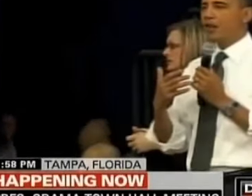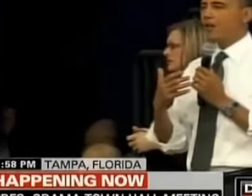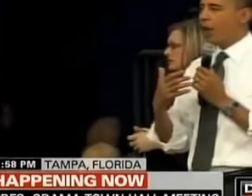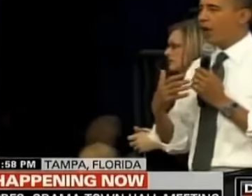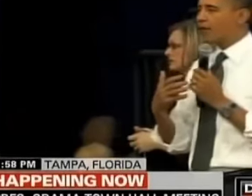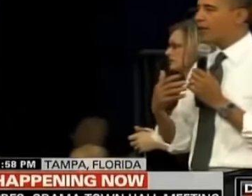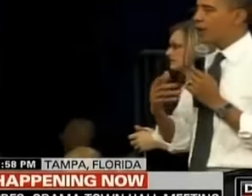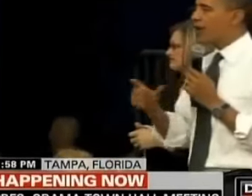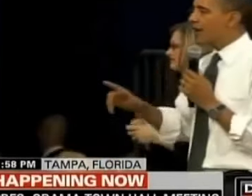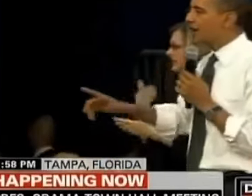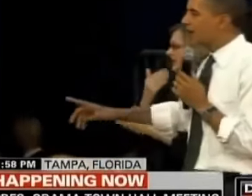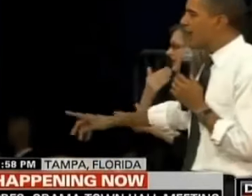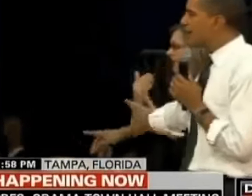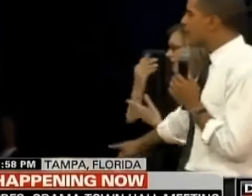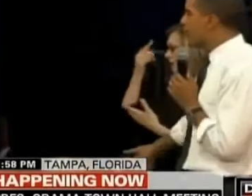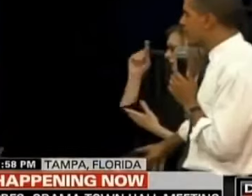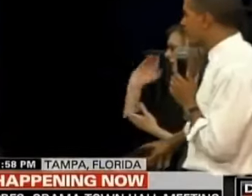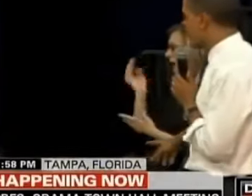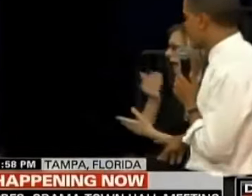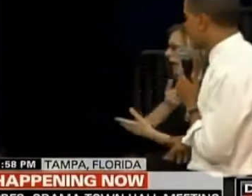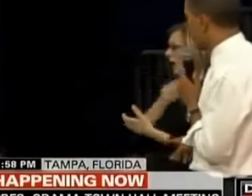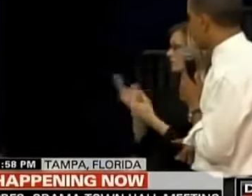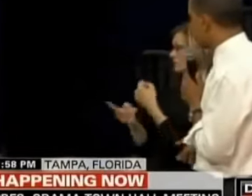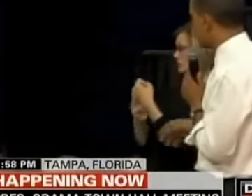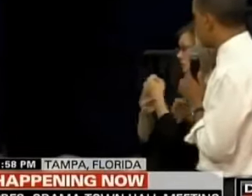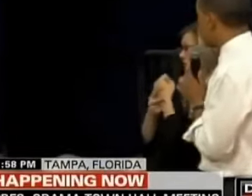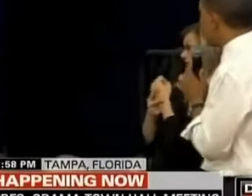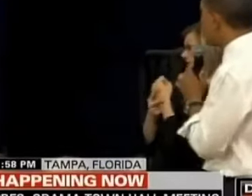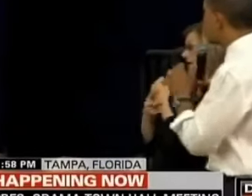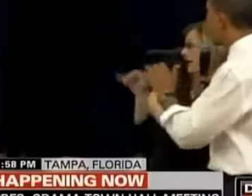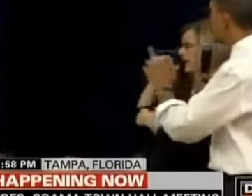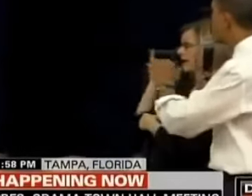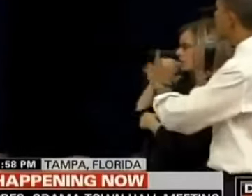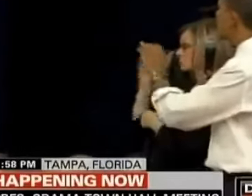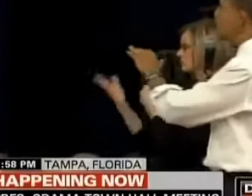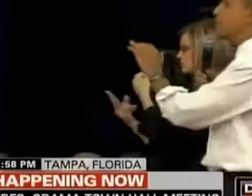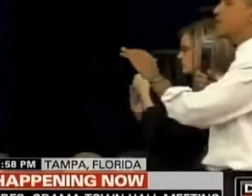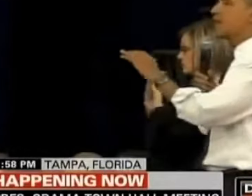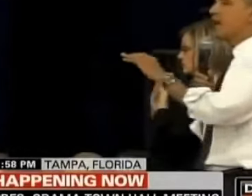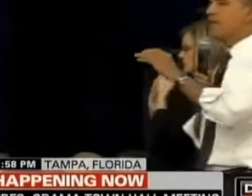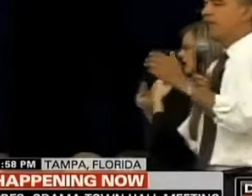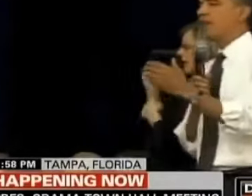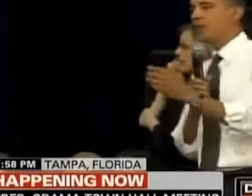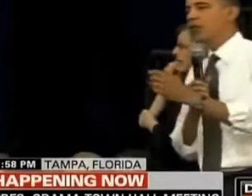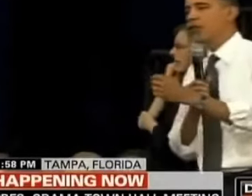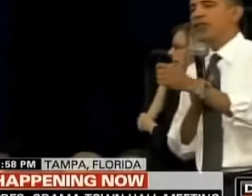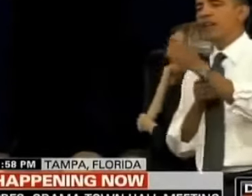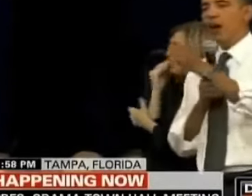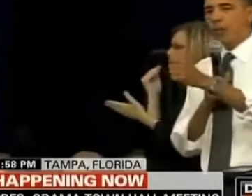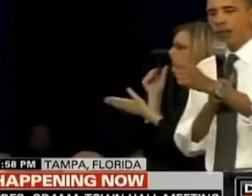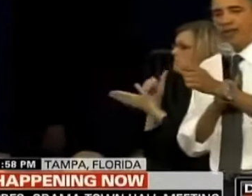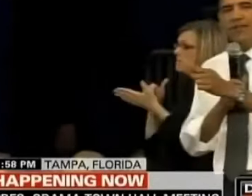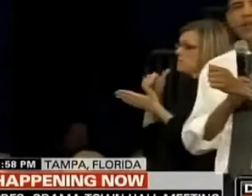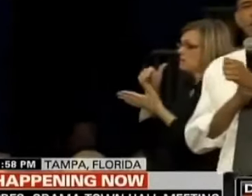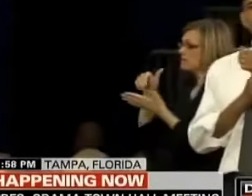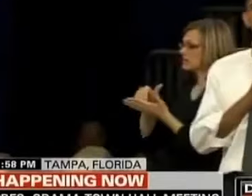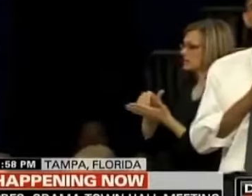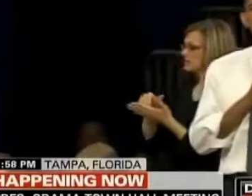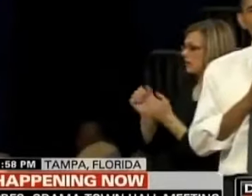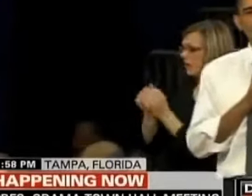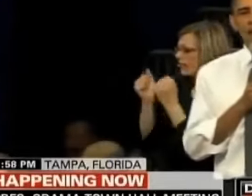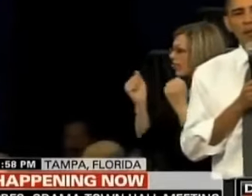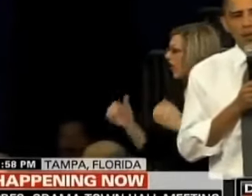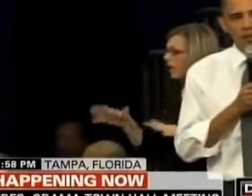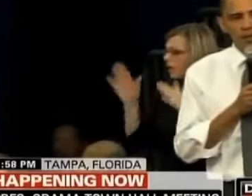it is not good for our security and it is not good for Israel's security if you've got millions of individuals who feel hopeless,